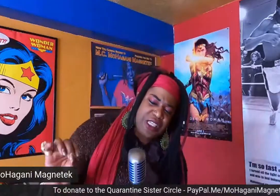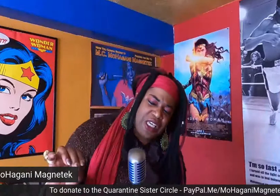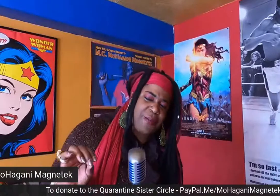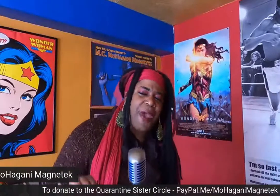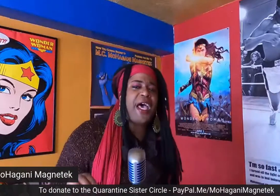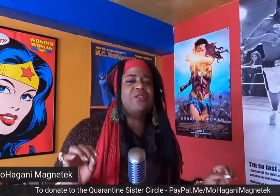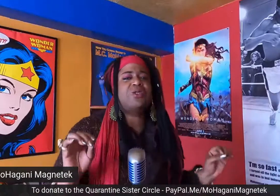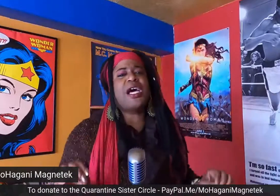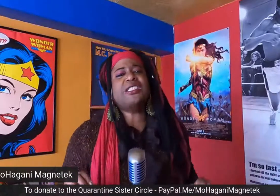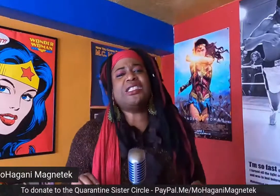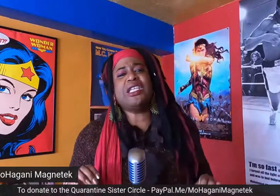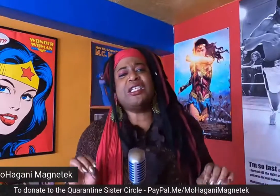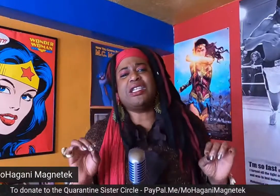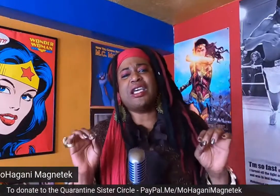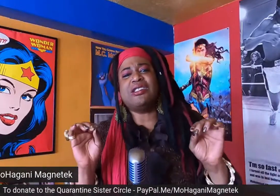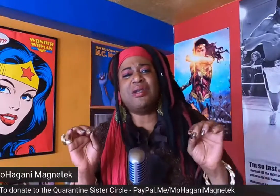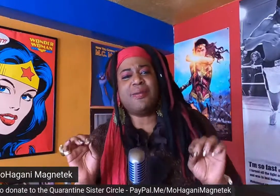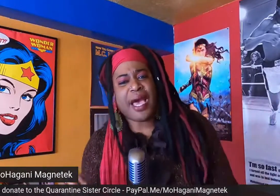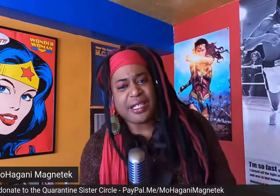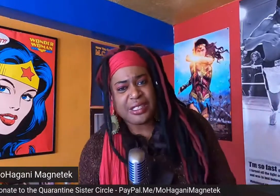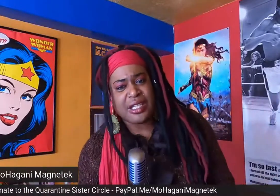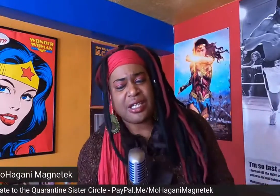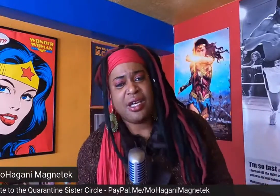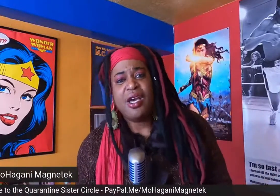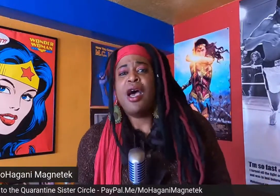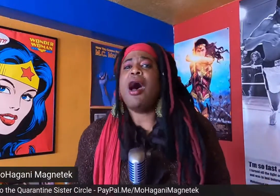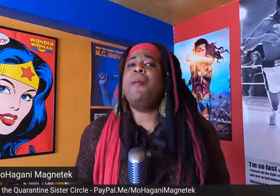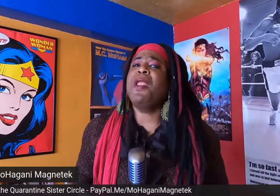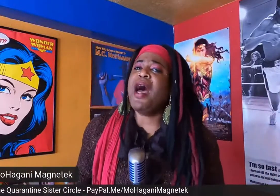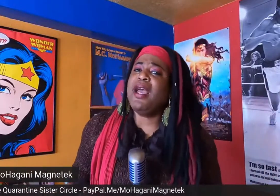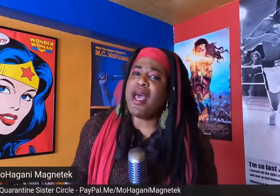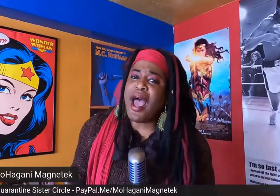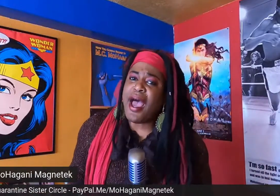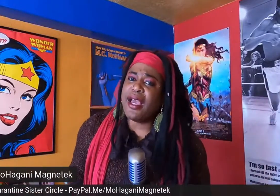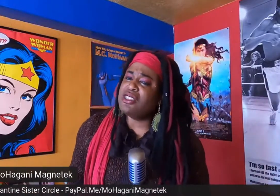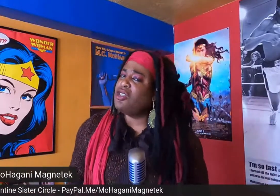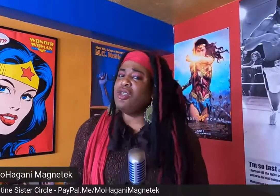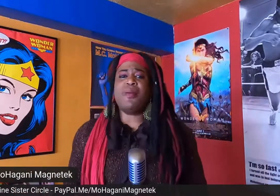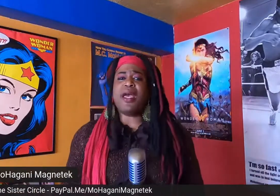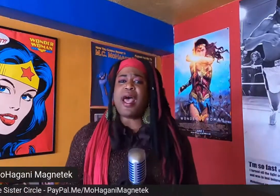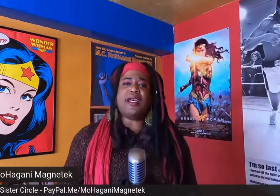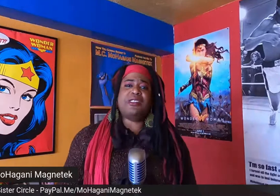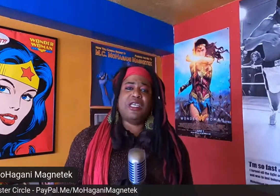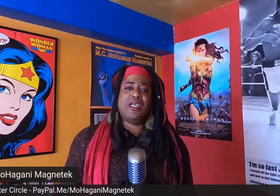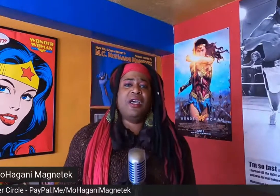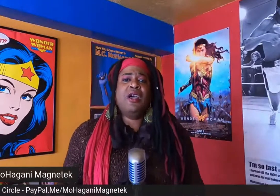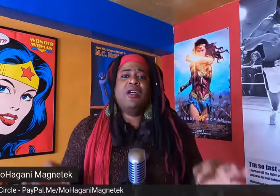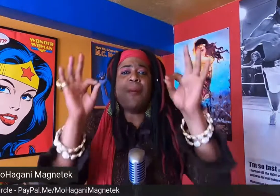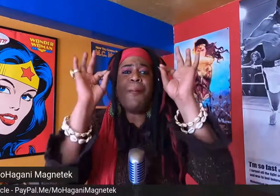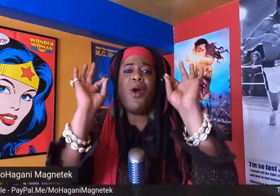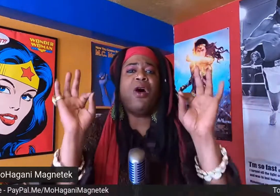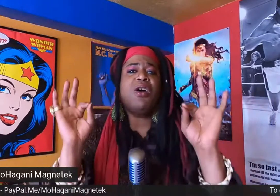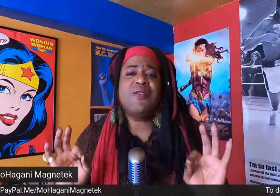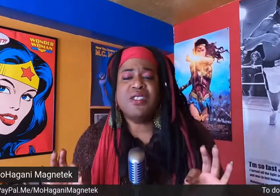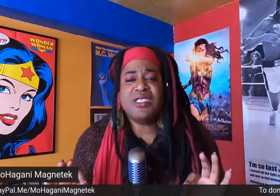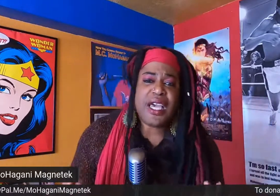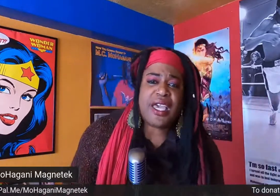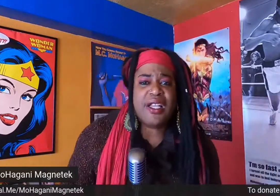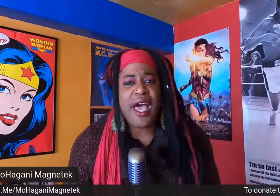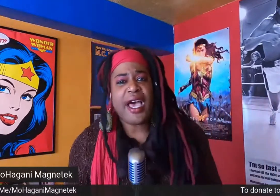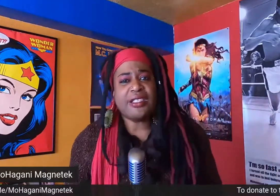to perceive past atrocities against humanity. A blind eye so you may not see the pearls